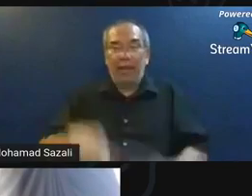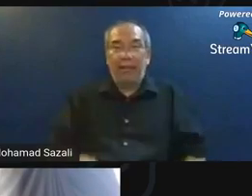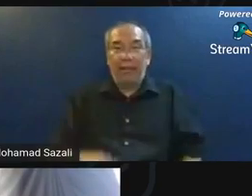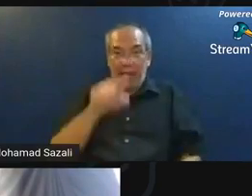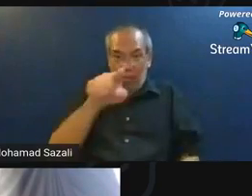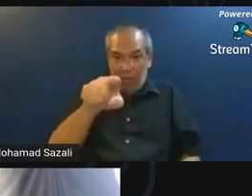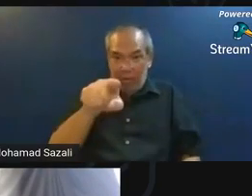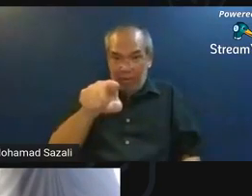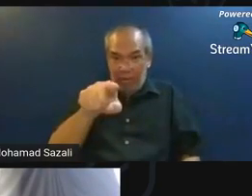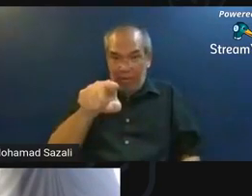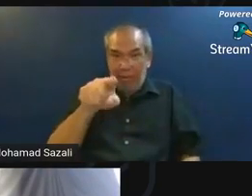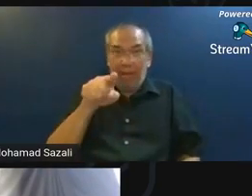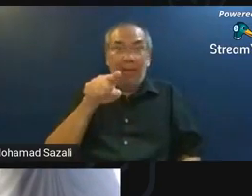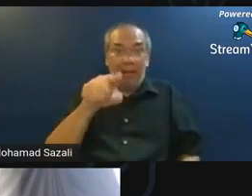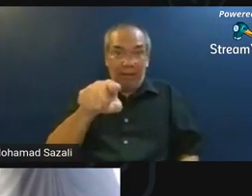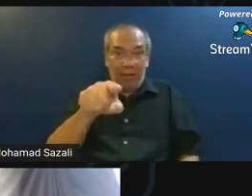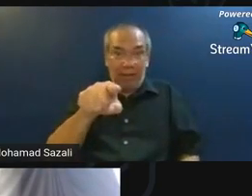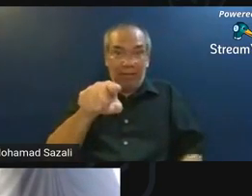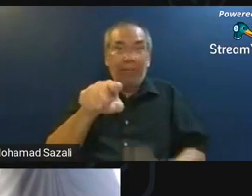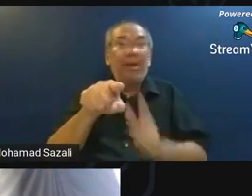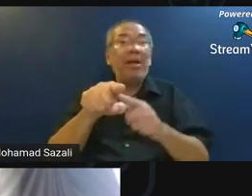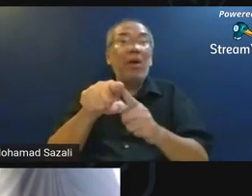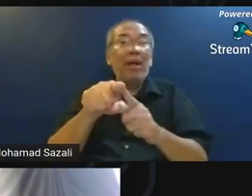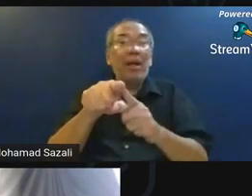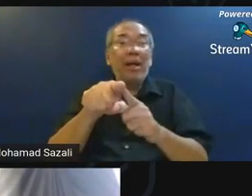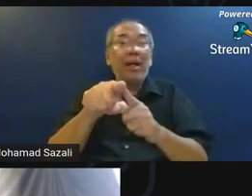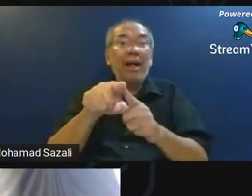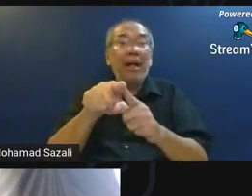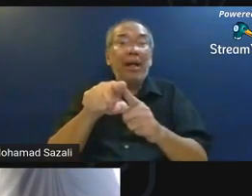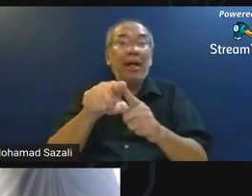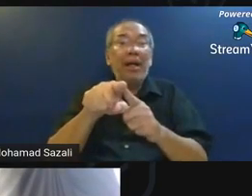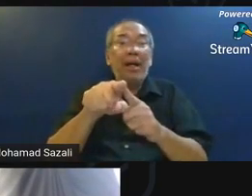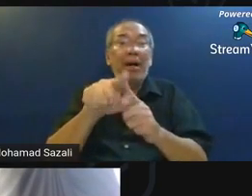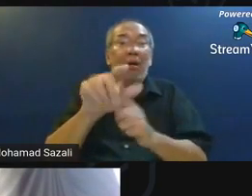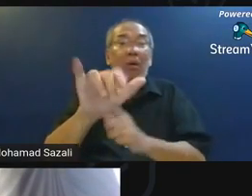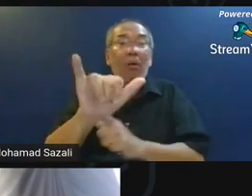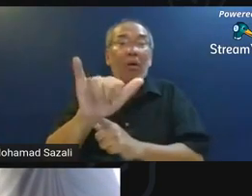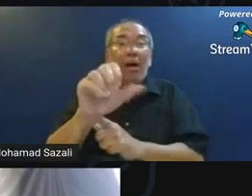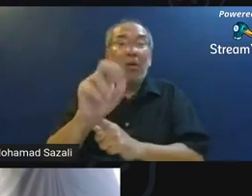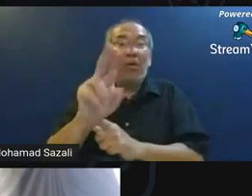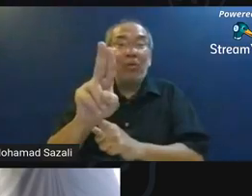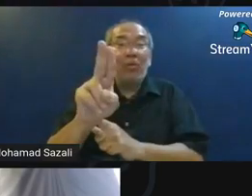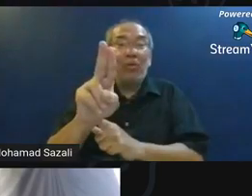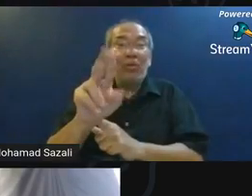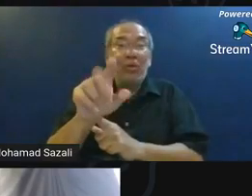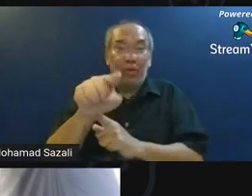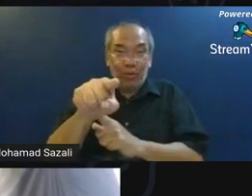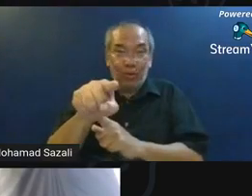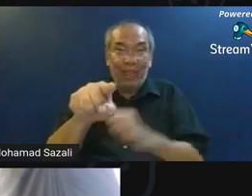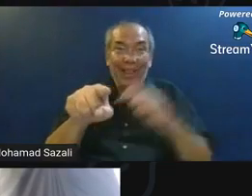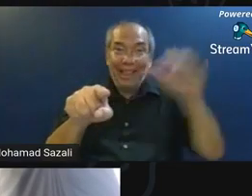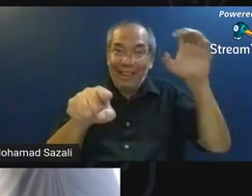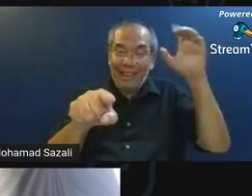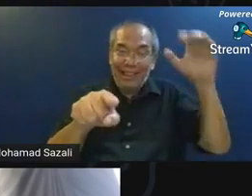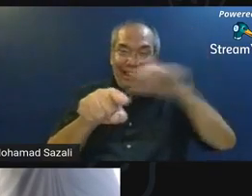But if you say, okay, can we do it in Bahasa Melayu, then my interpreter will translate in Bahasa Melayu.